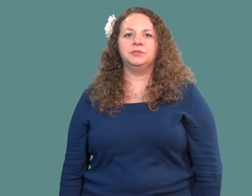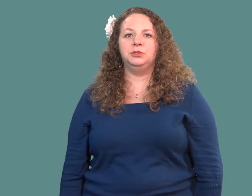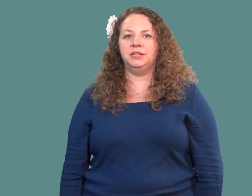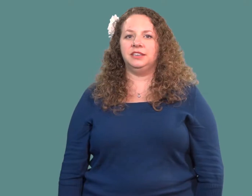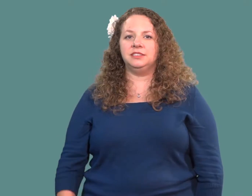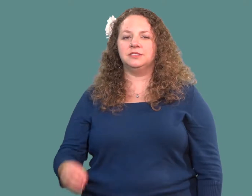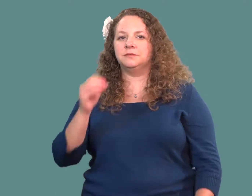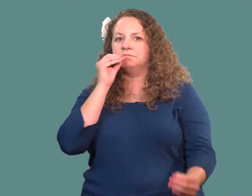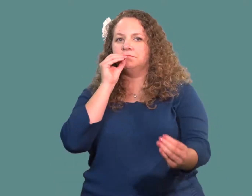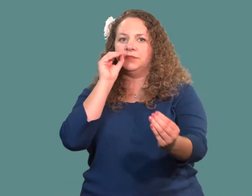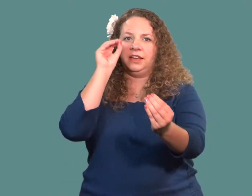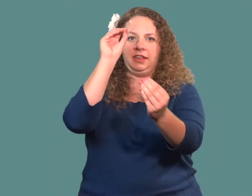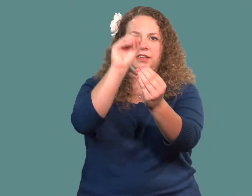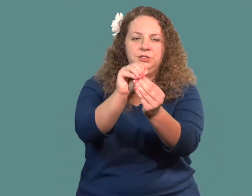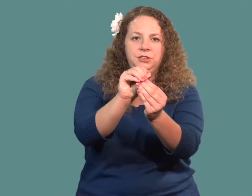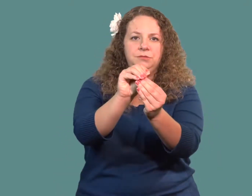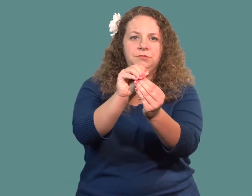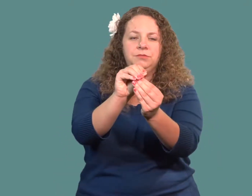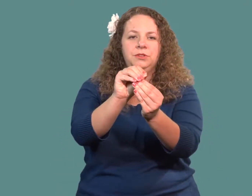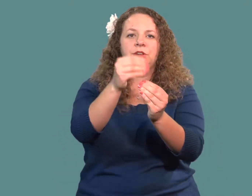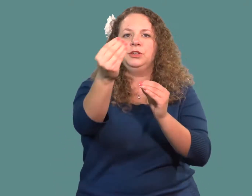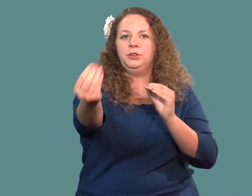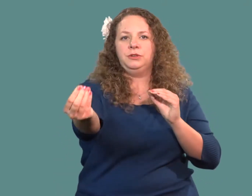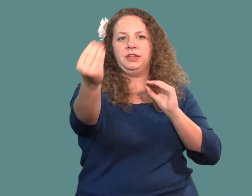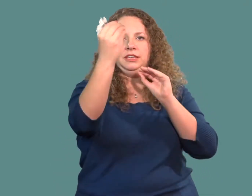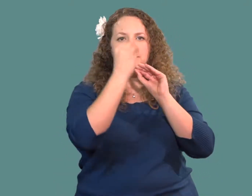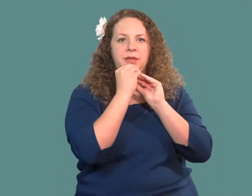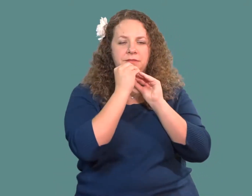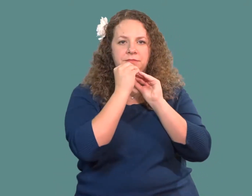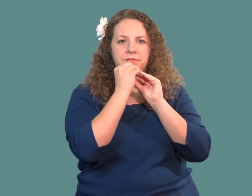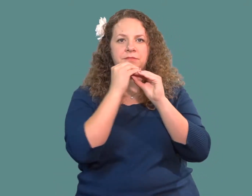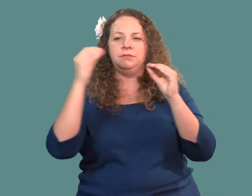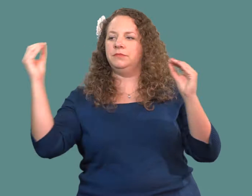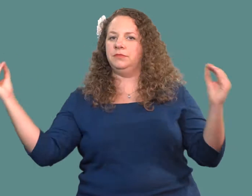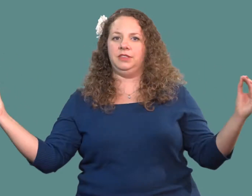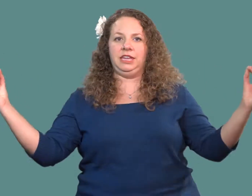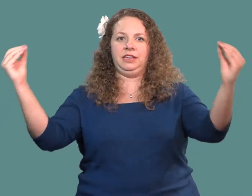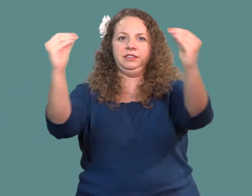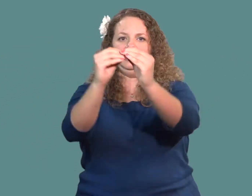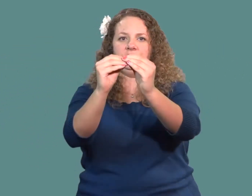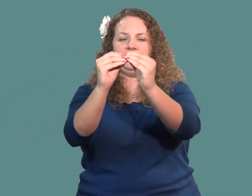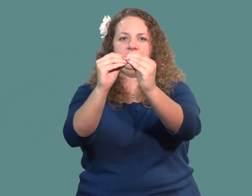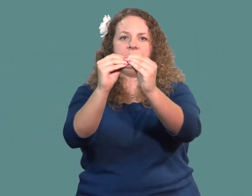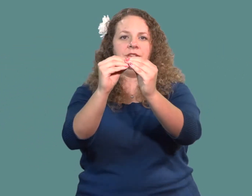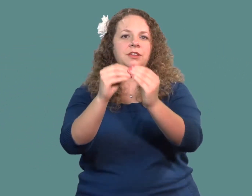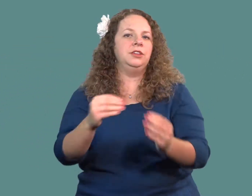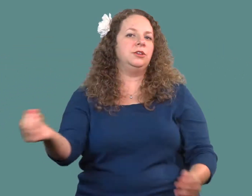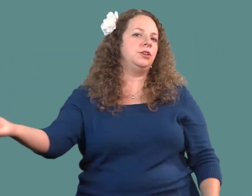To kiss, I can kiss you, you can kiss me, they can kiss each other. You can also